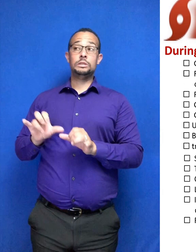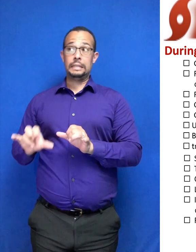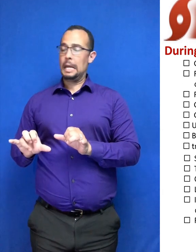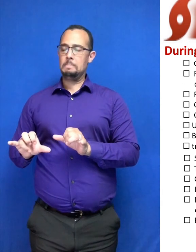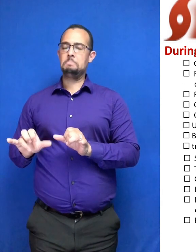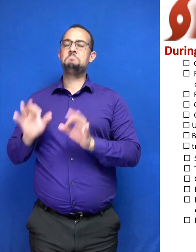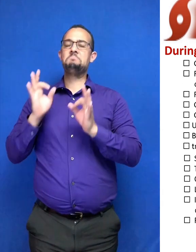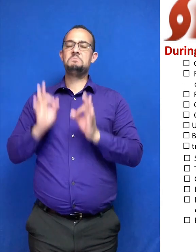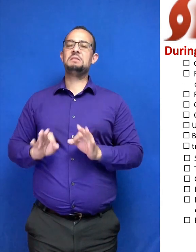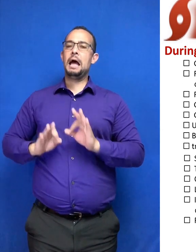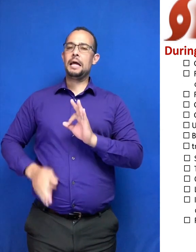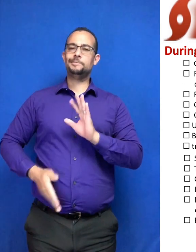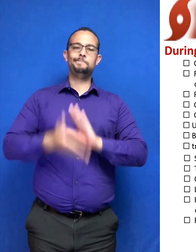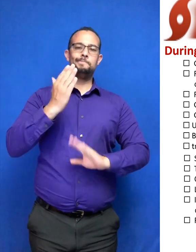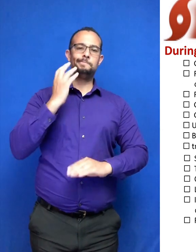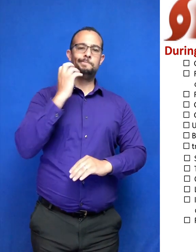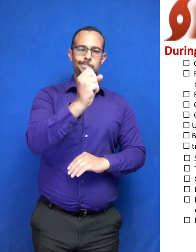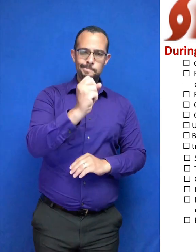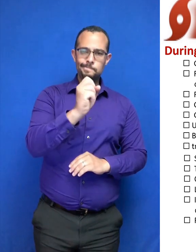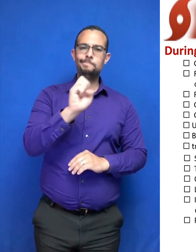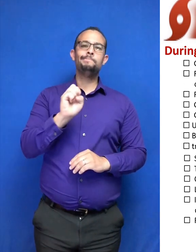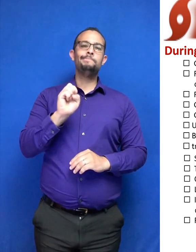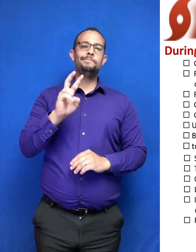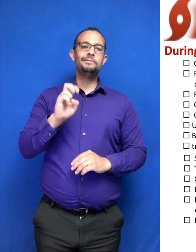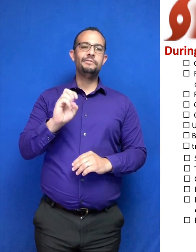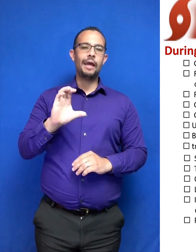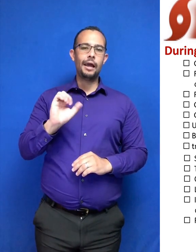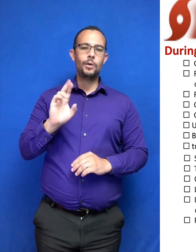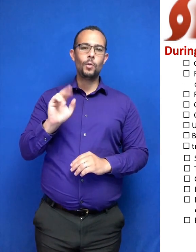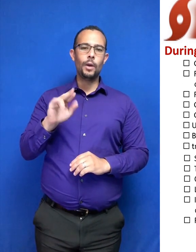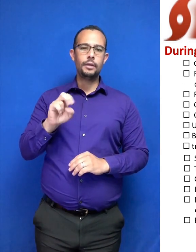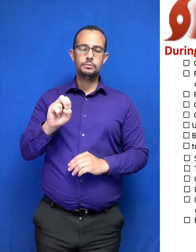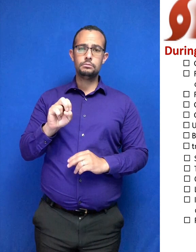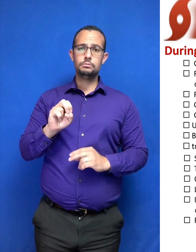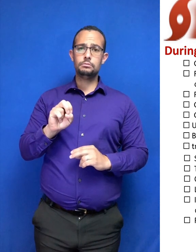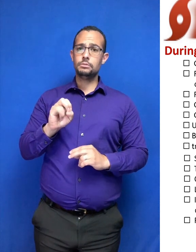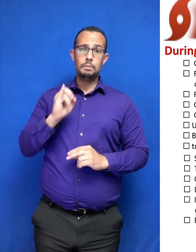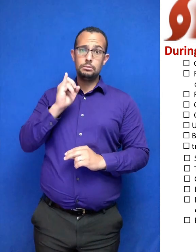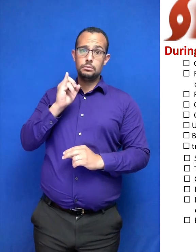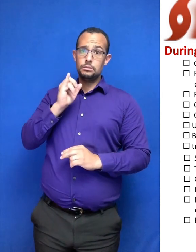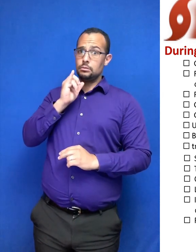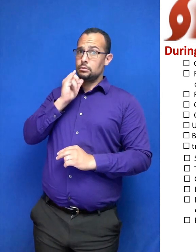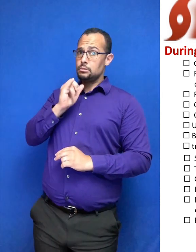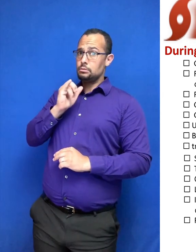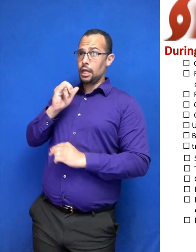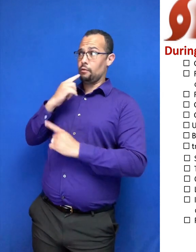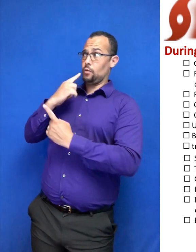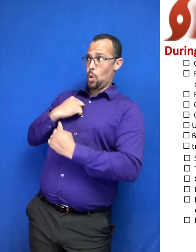order, but especially if there is a regional order, then go ahead and evacuate. Be prepared for either